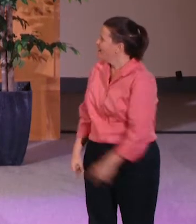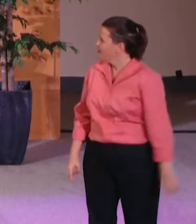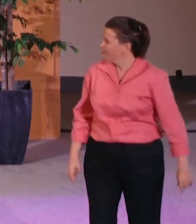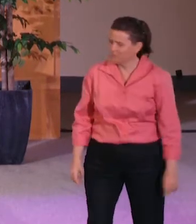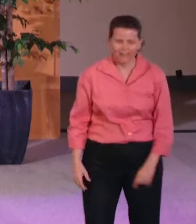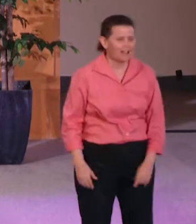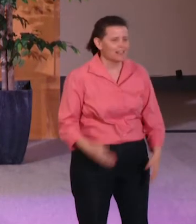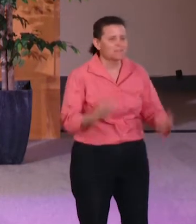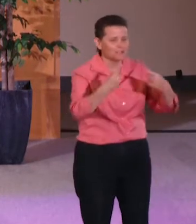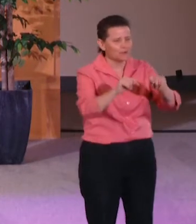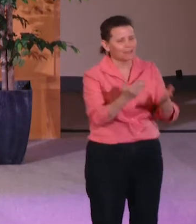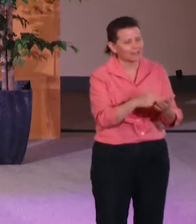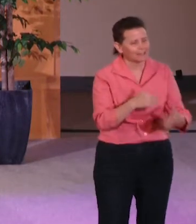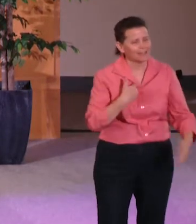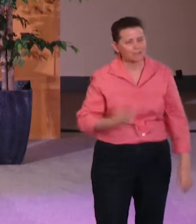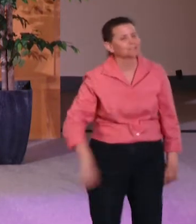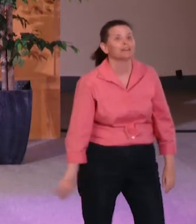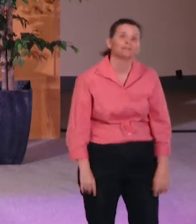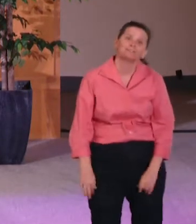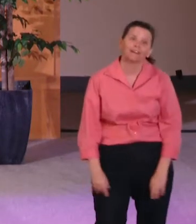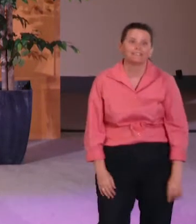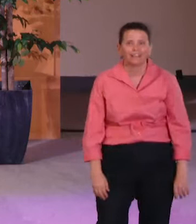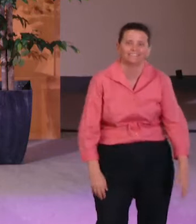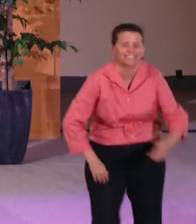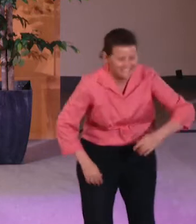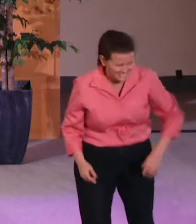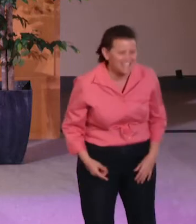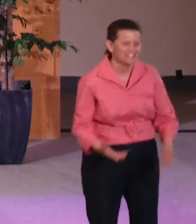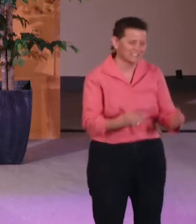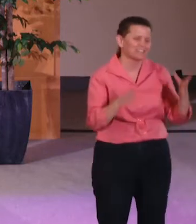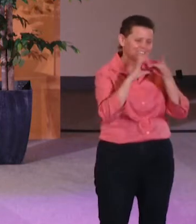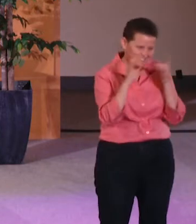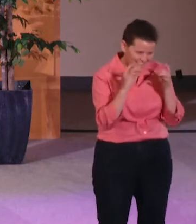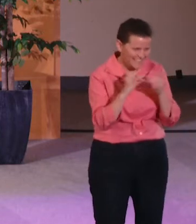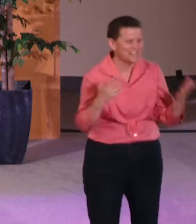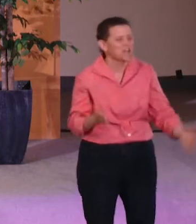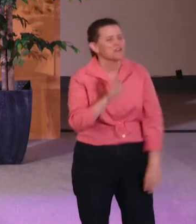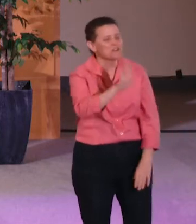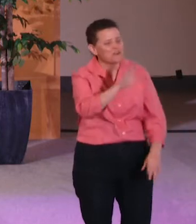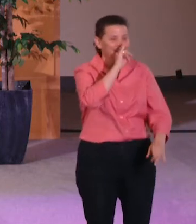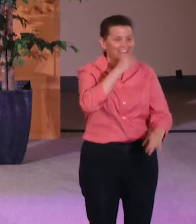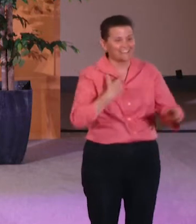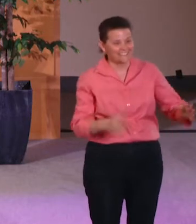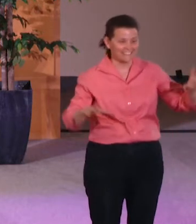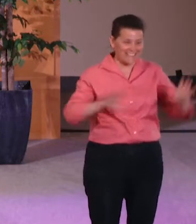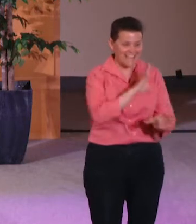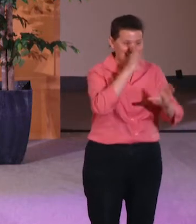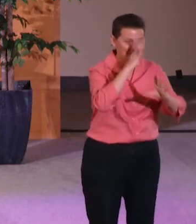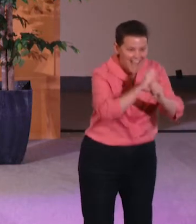June 21st through 24th, and Sunday, June 26th. Keep your kids engaged and active this summer.